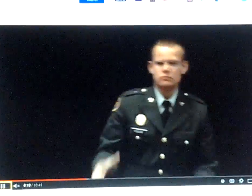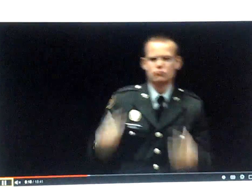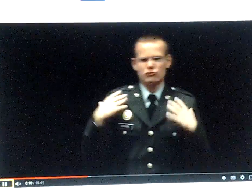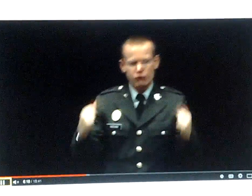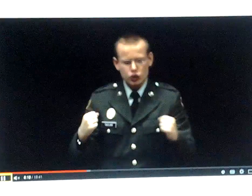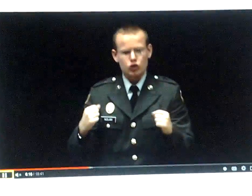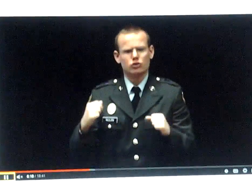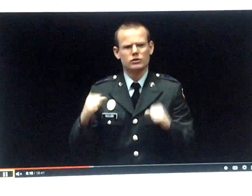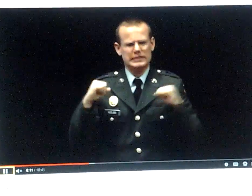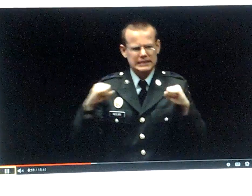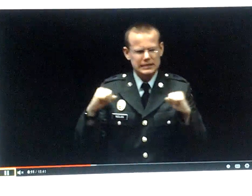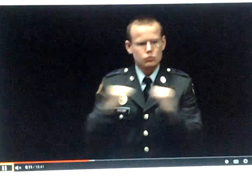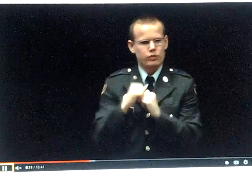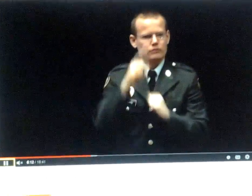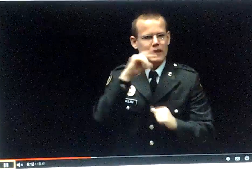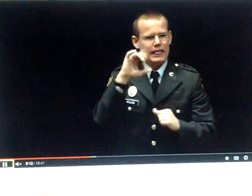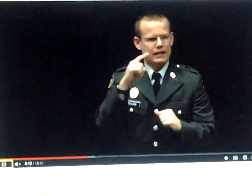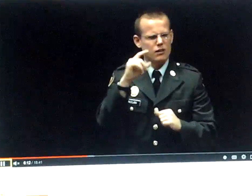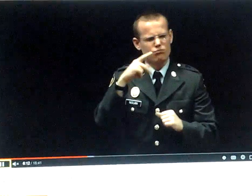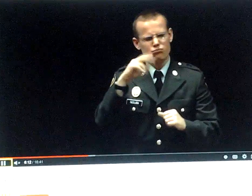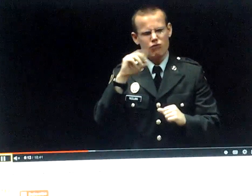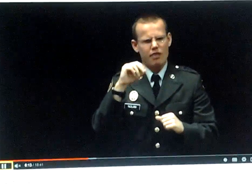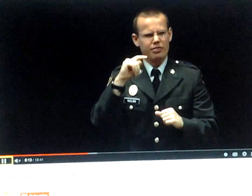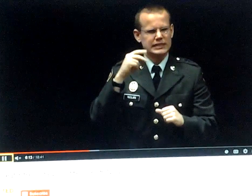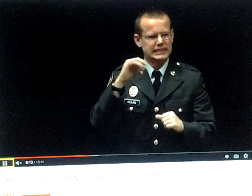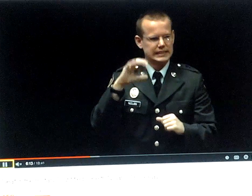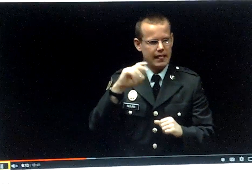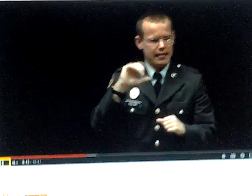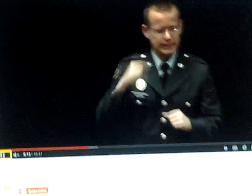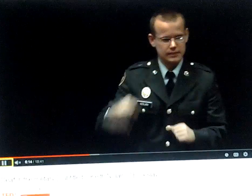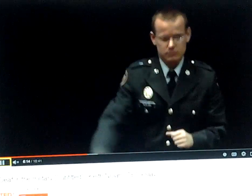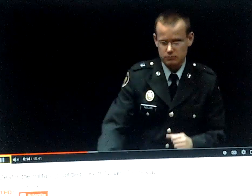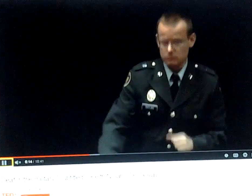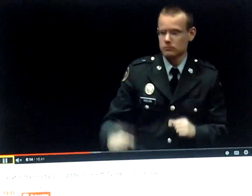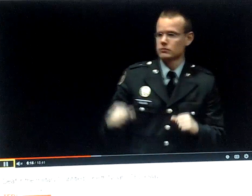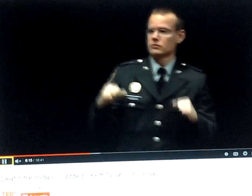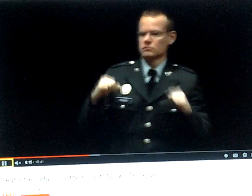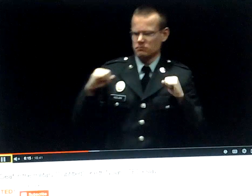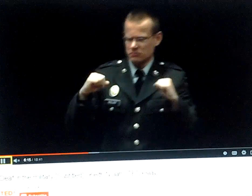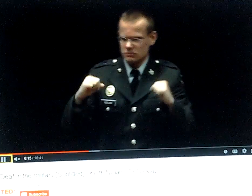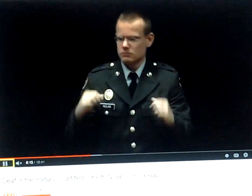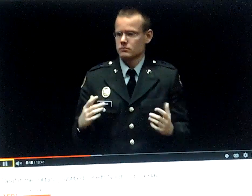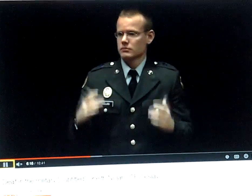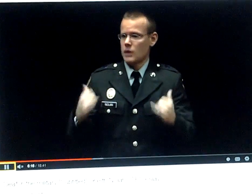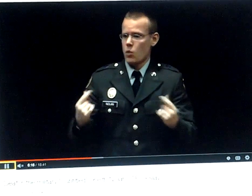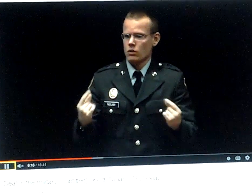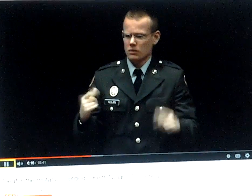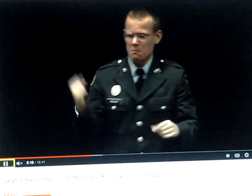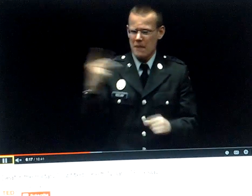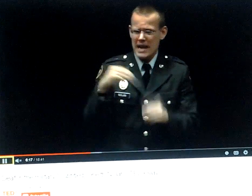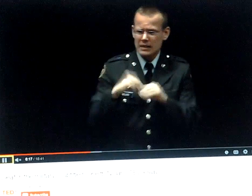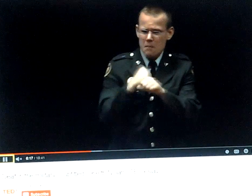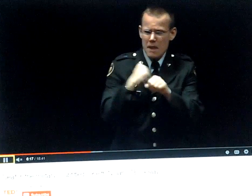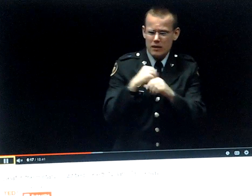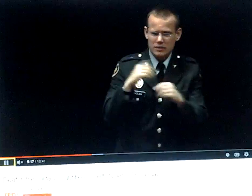So in this captain, his leg was amputated, but he was able to fight in the war.